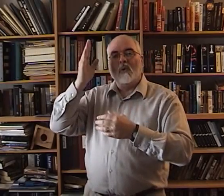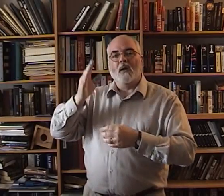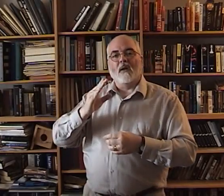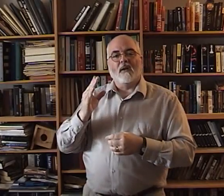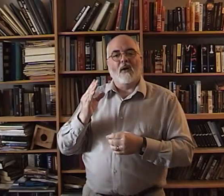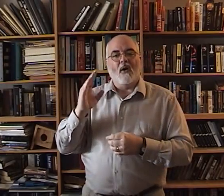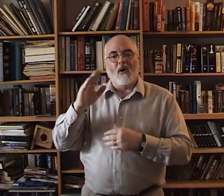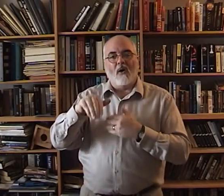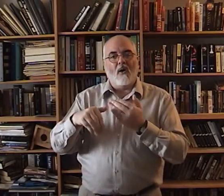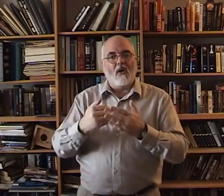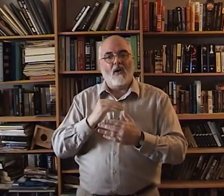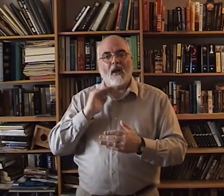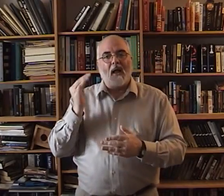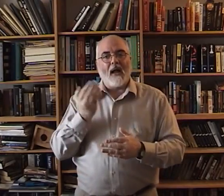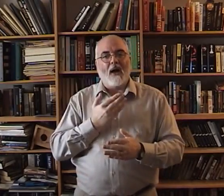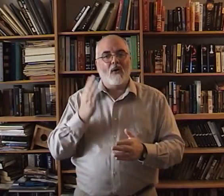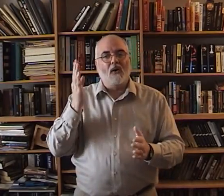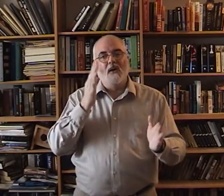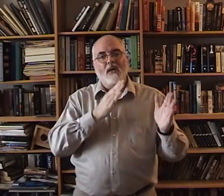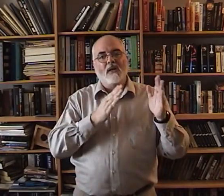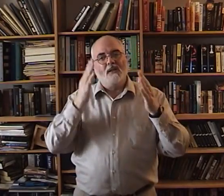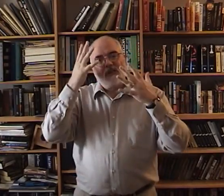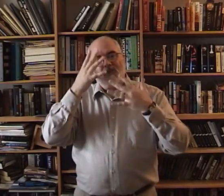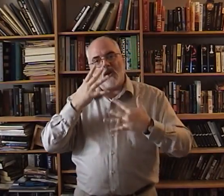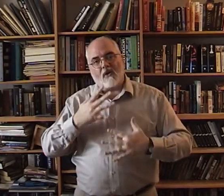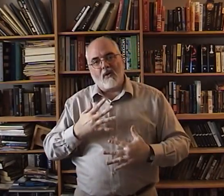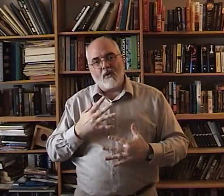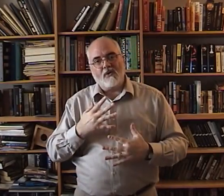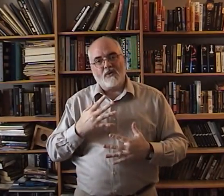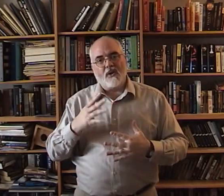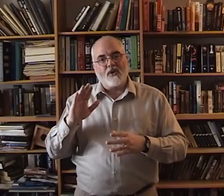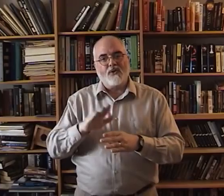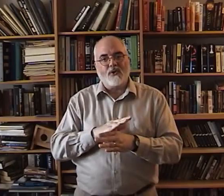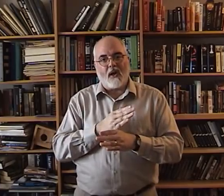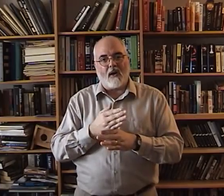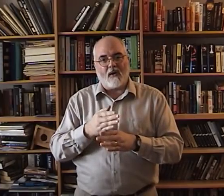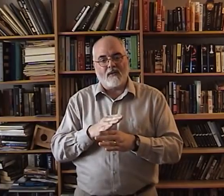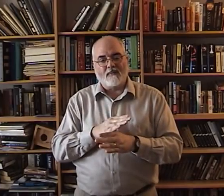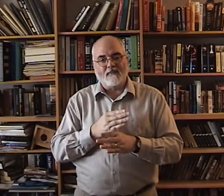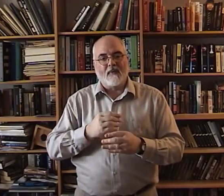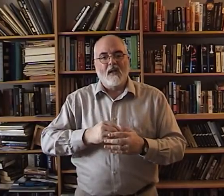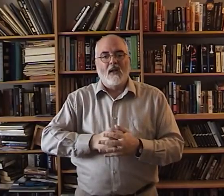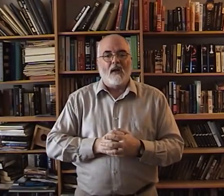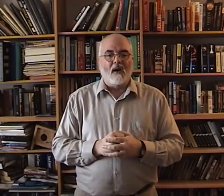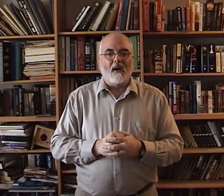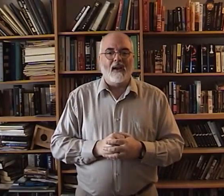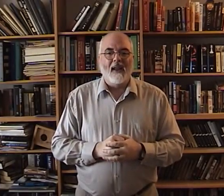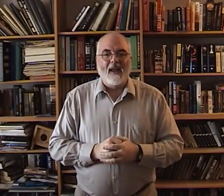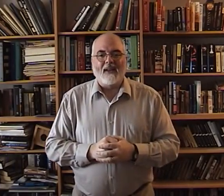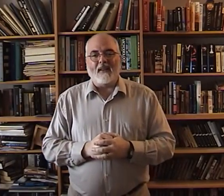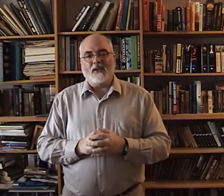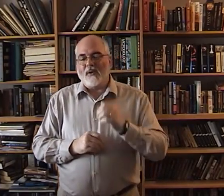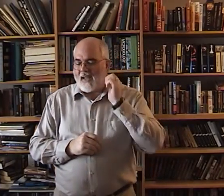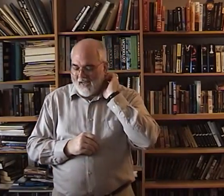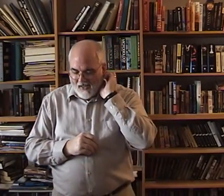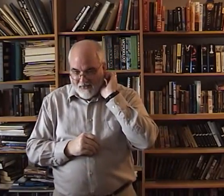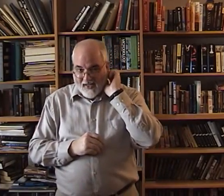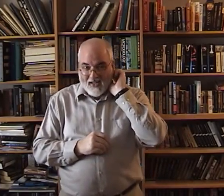will all our sorrows share? All right. Now, this one kind of